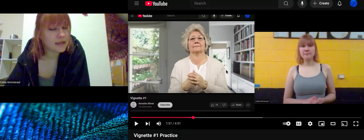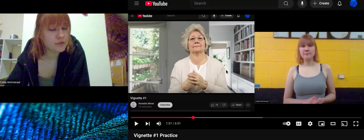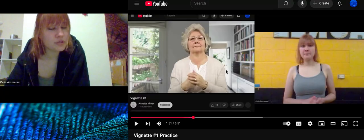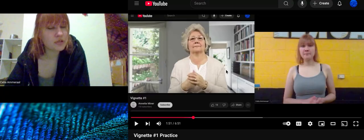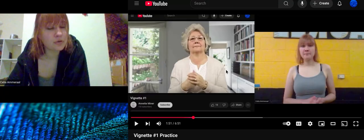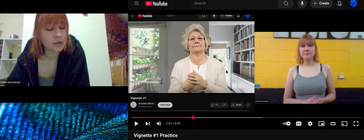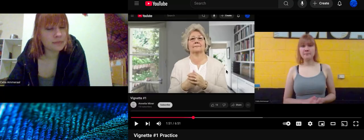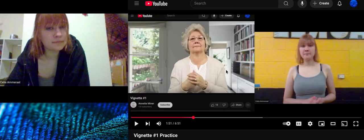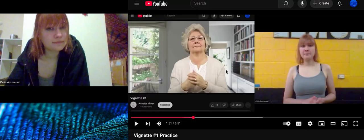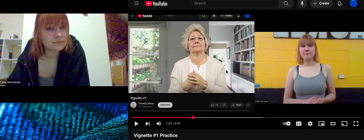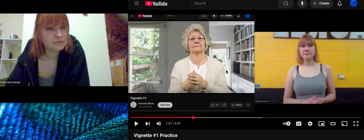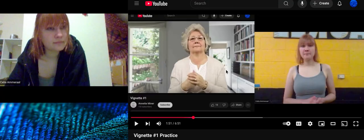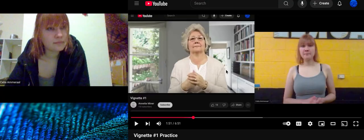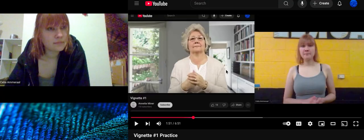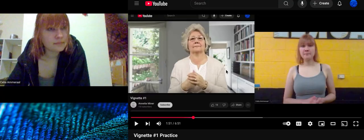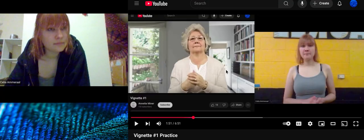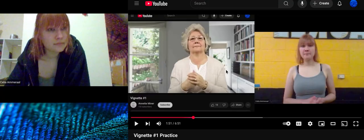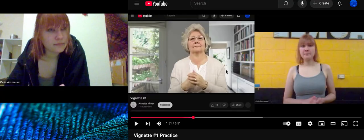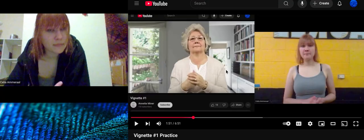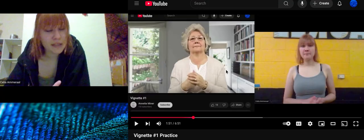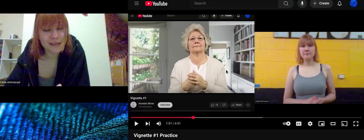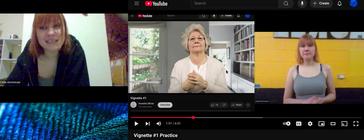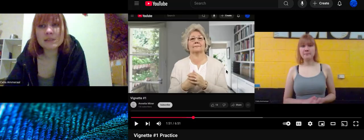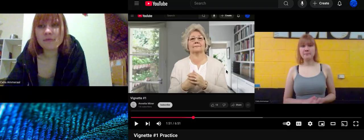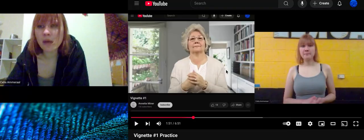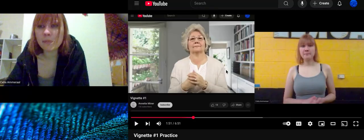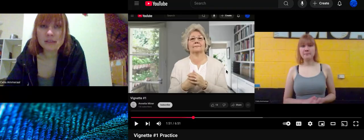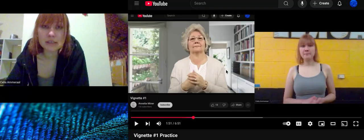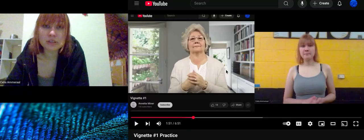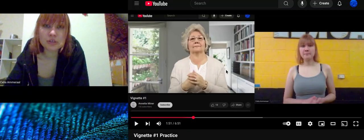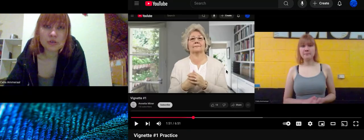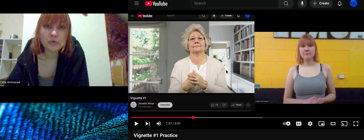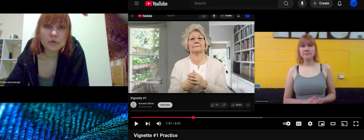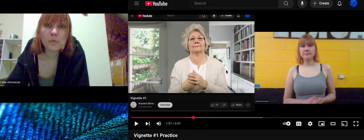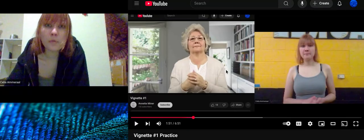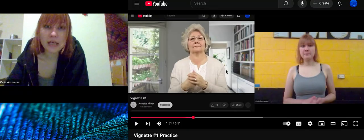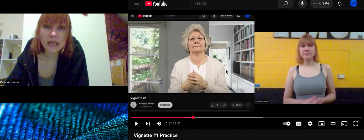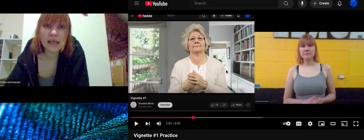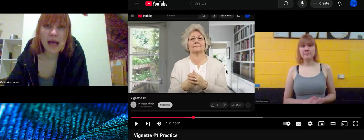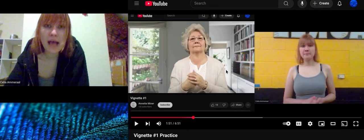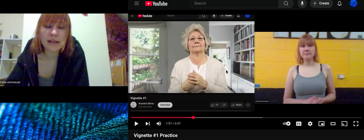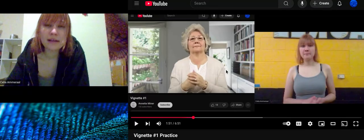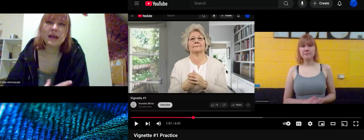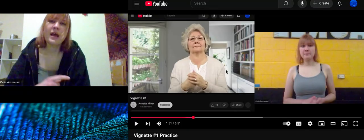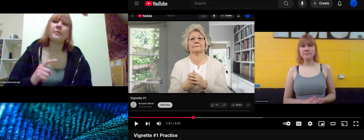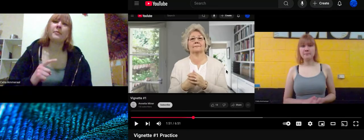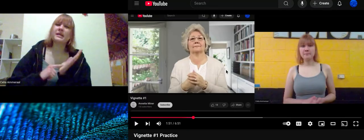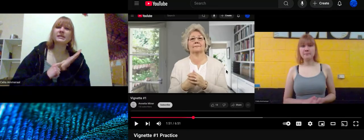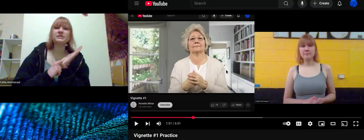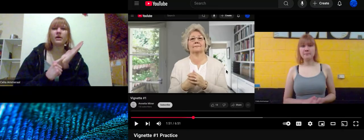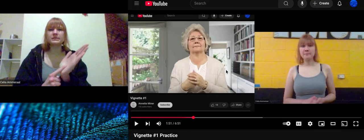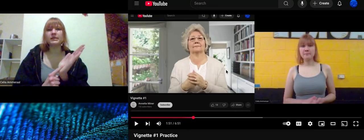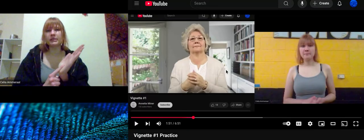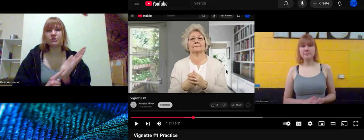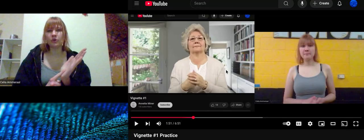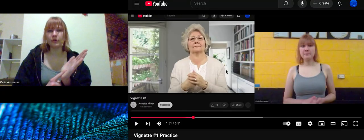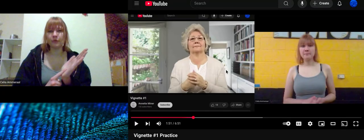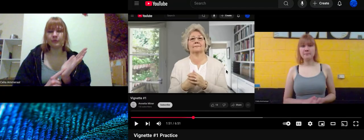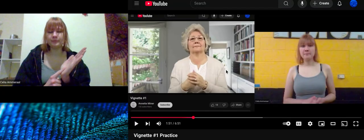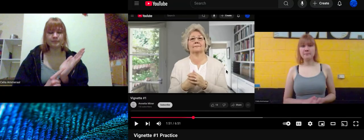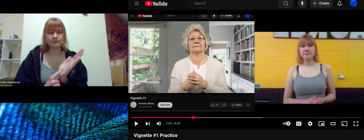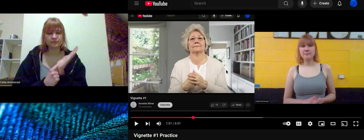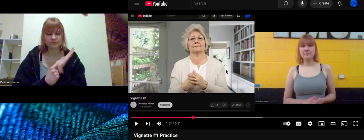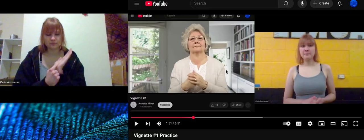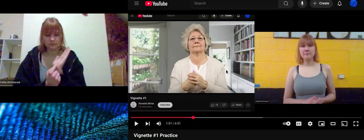that the deaf consumer, the intent of that message was that they had, because I saw the sign show